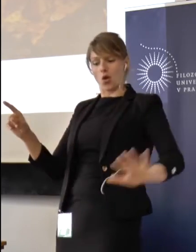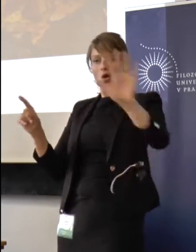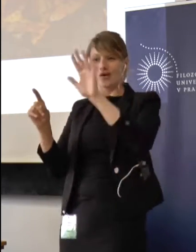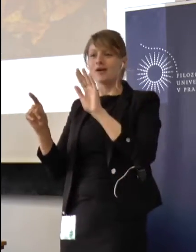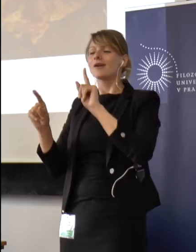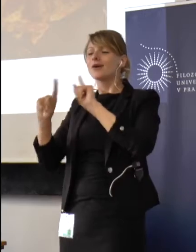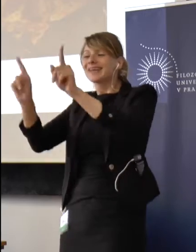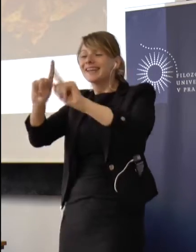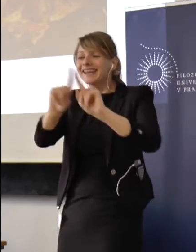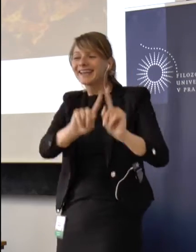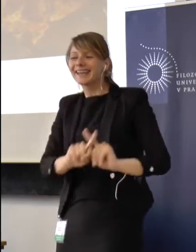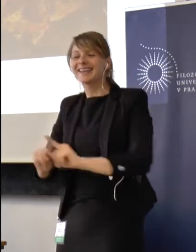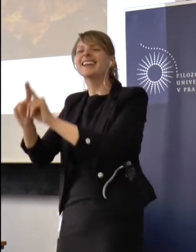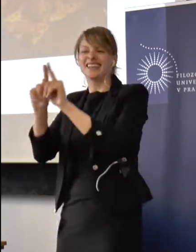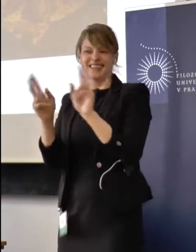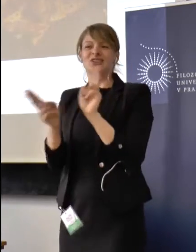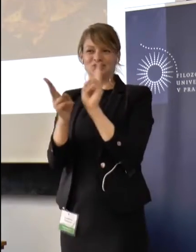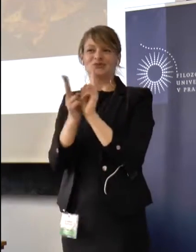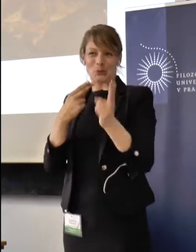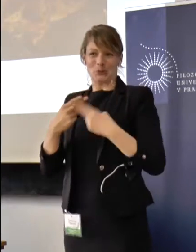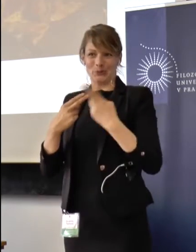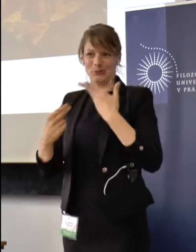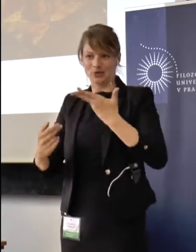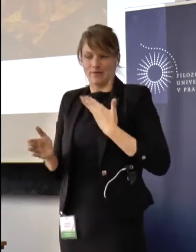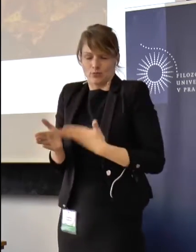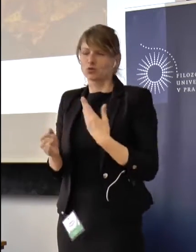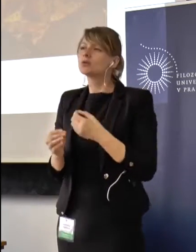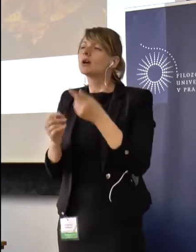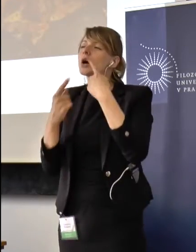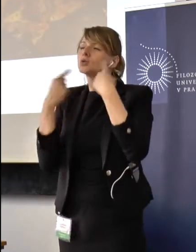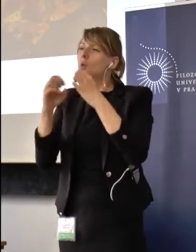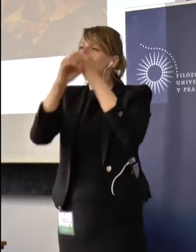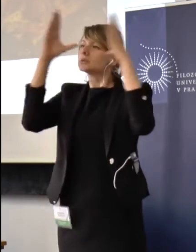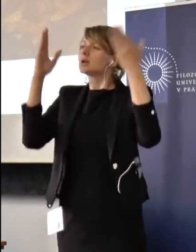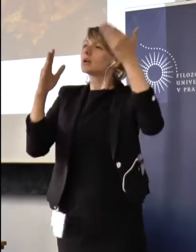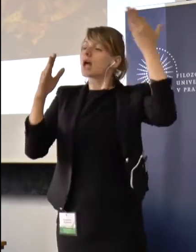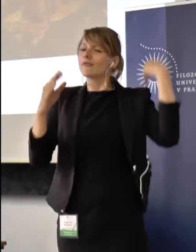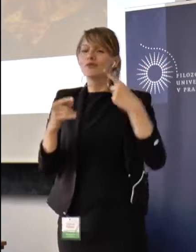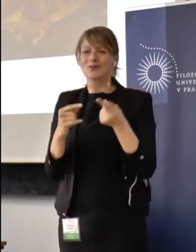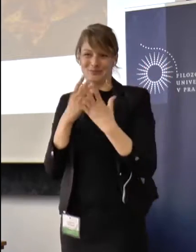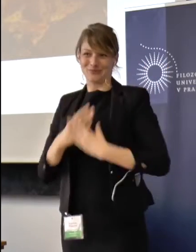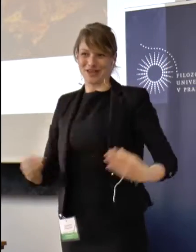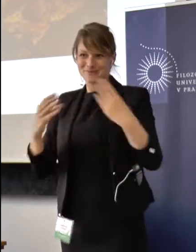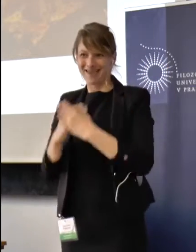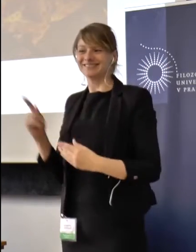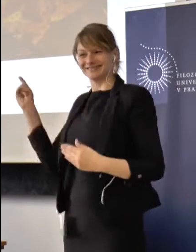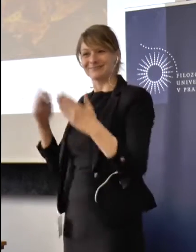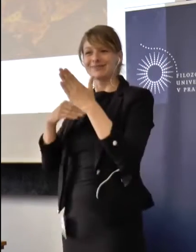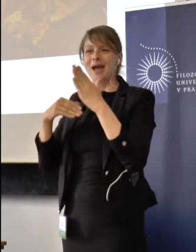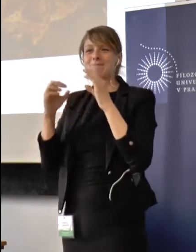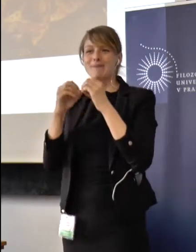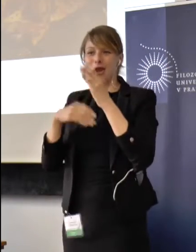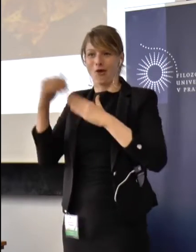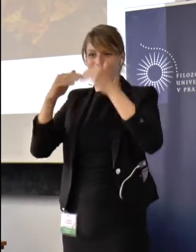the Tower of Babel is the danger for this wonderful, colorful map. different